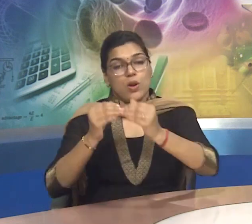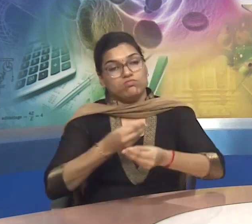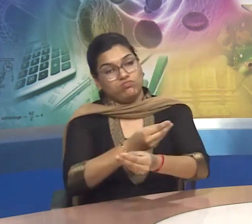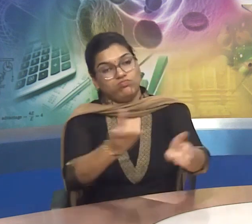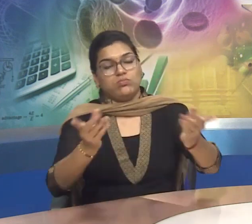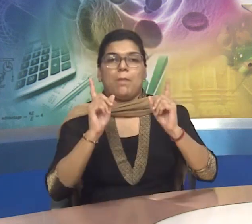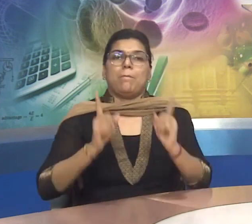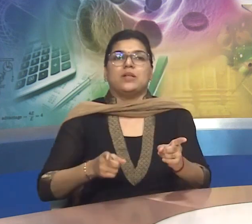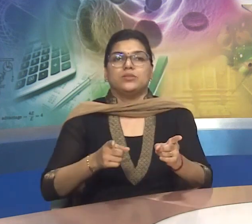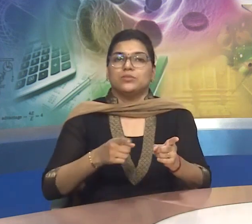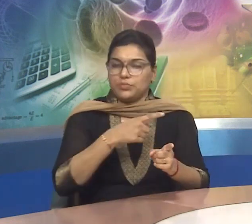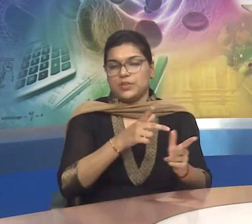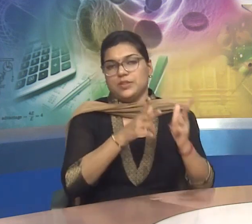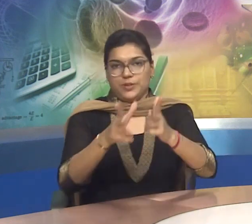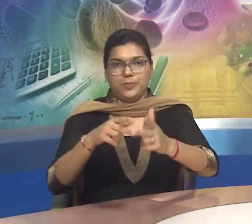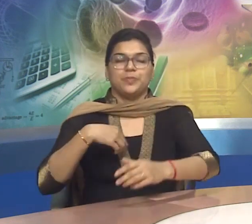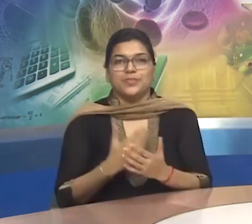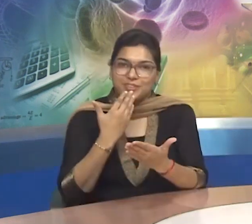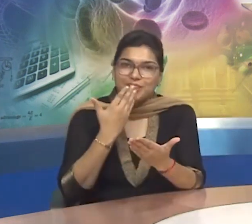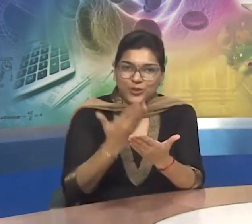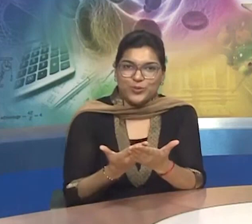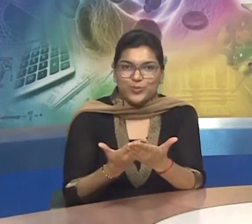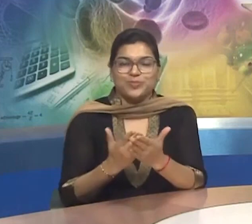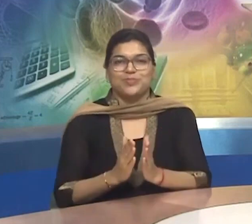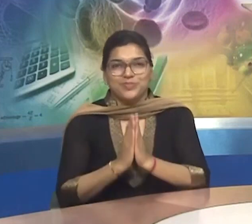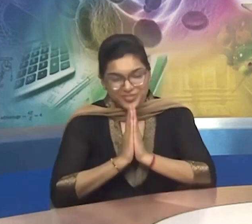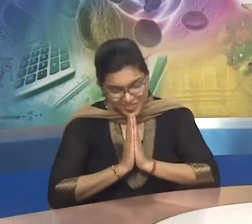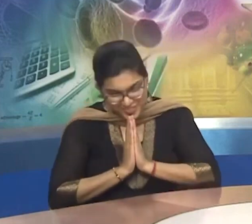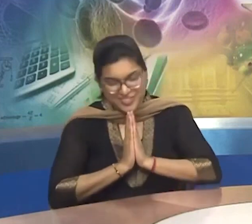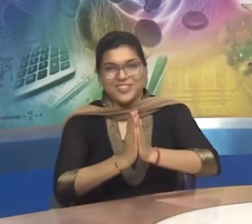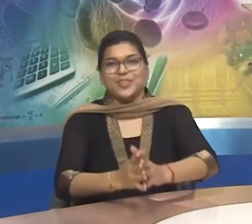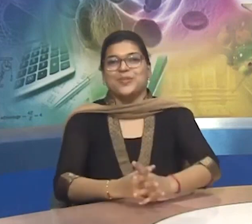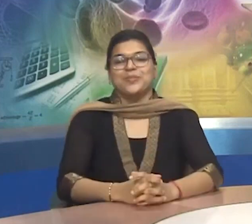citizens of the same place. Thank you. Namaskar.